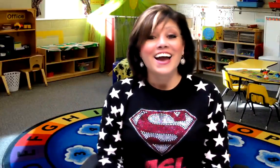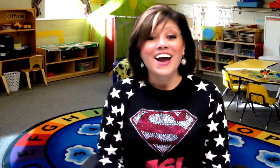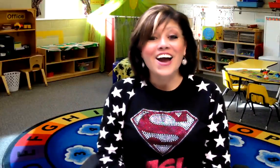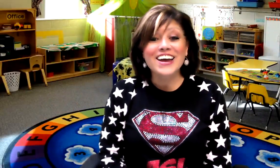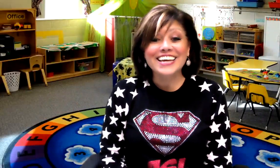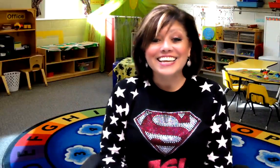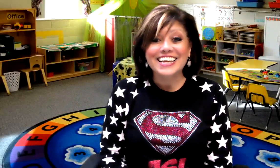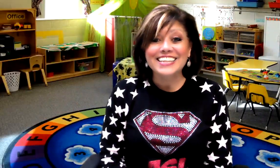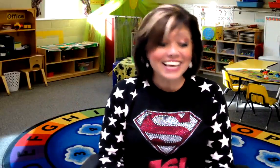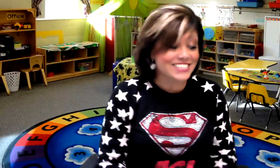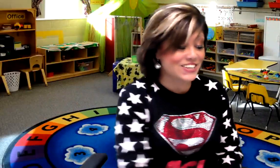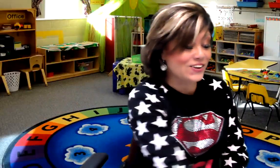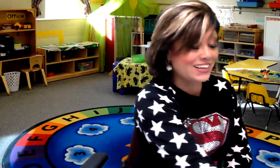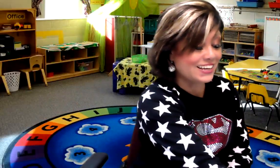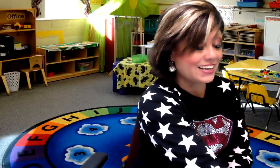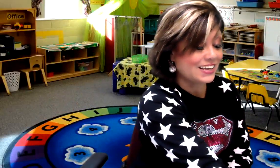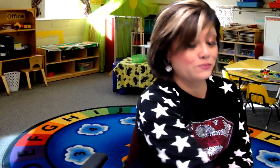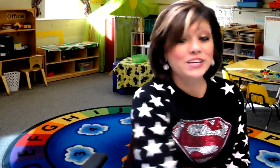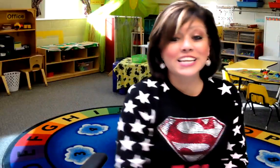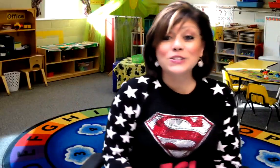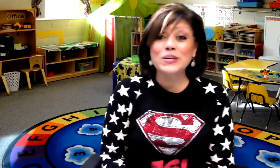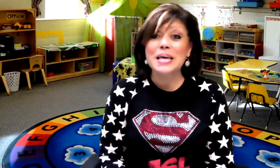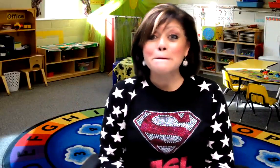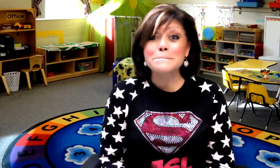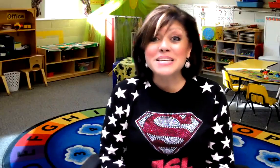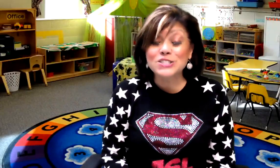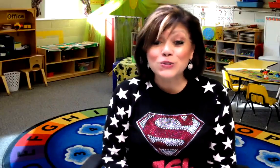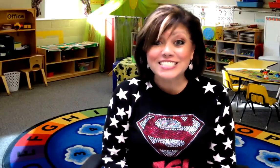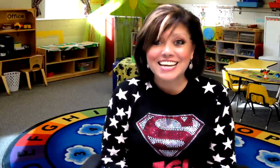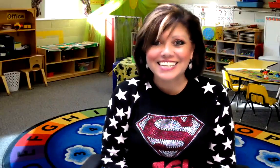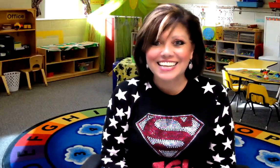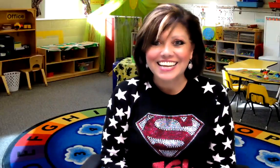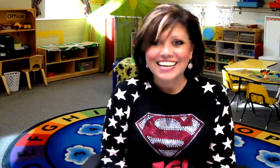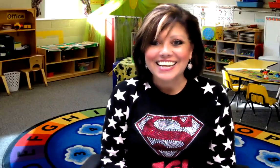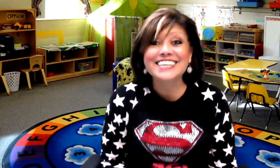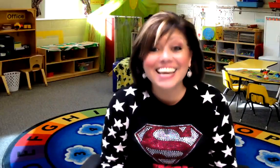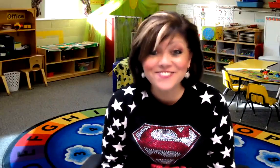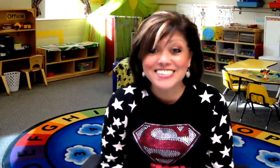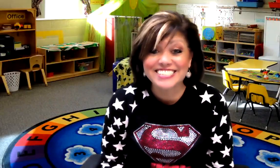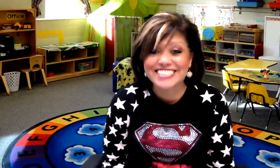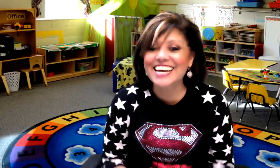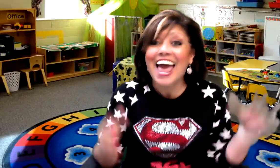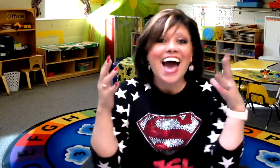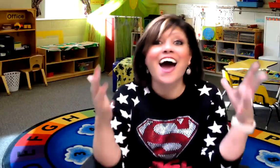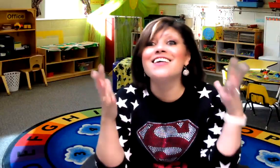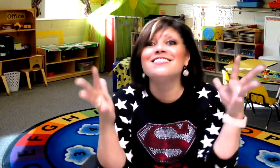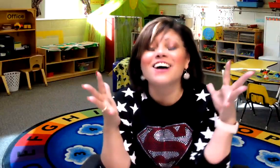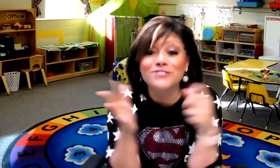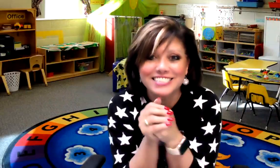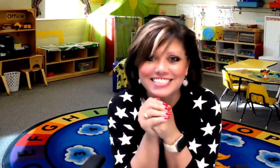All right, next song we're gonna do is Mr. Sun. You like Mr. Sun? I love the sun.